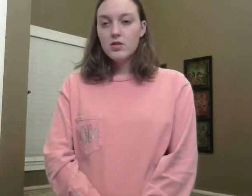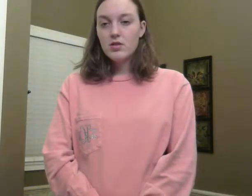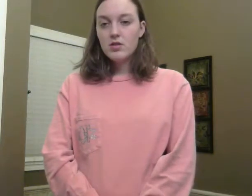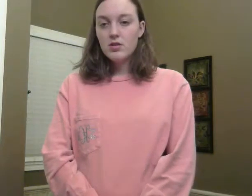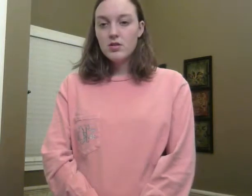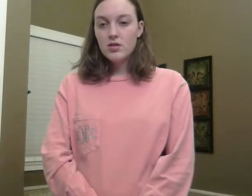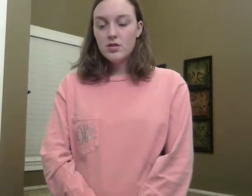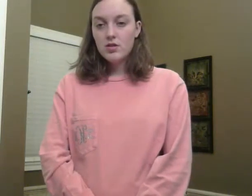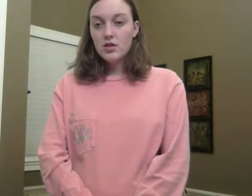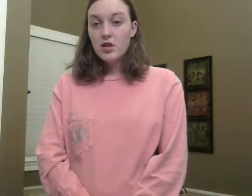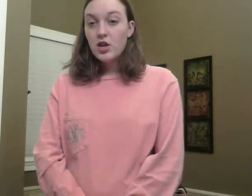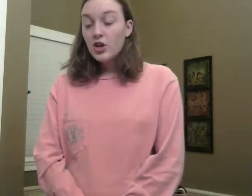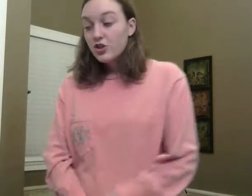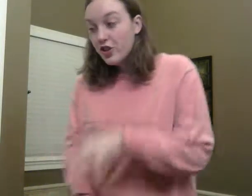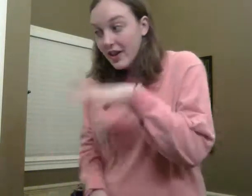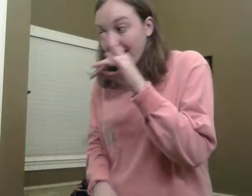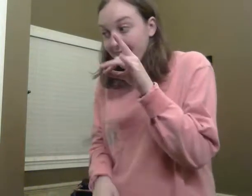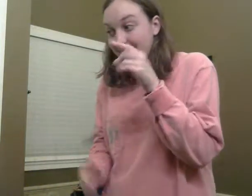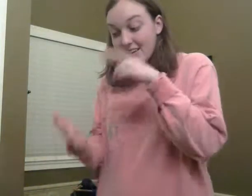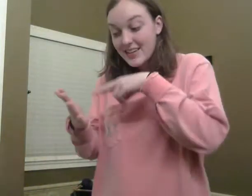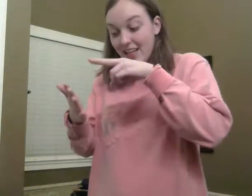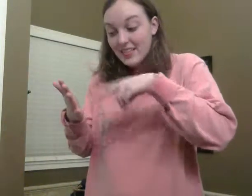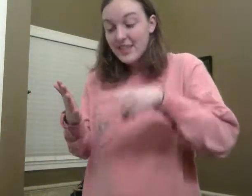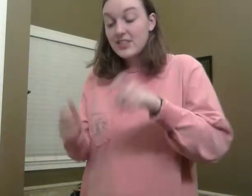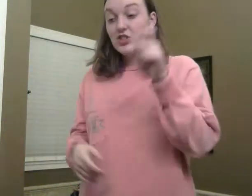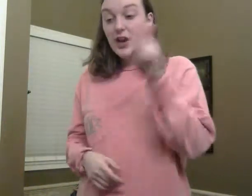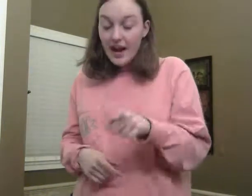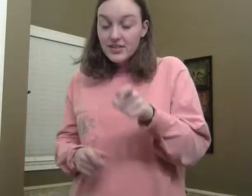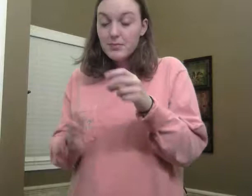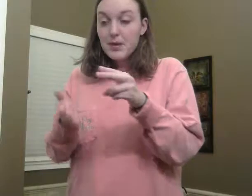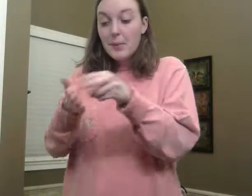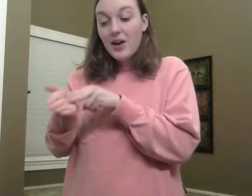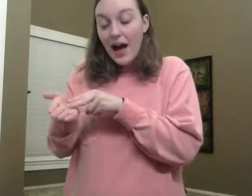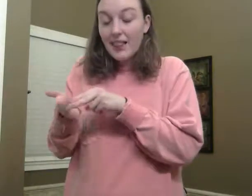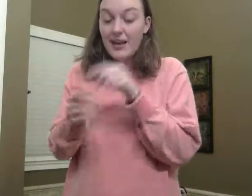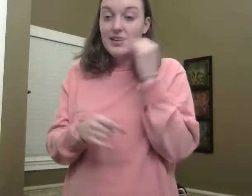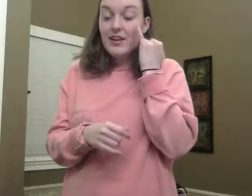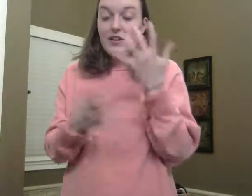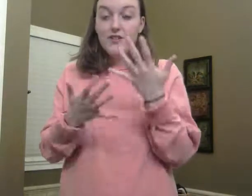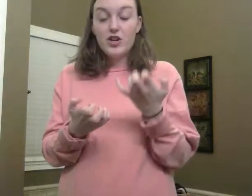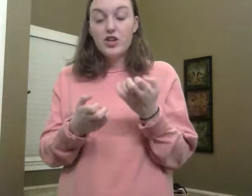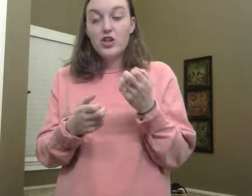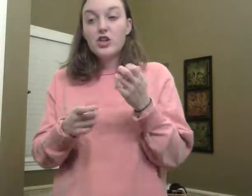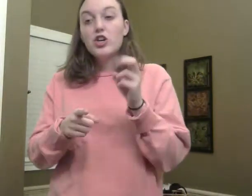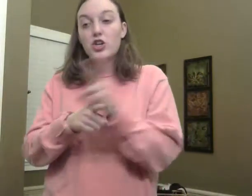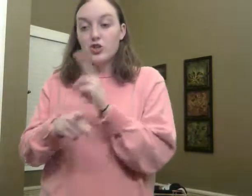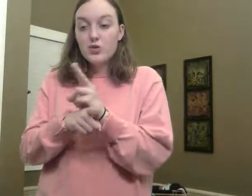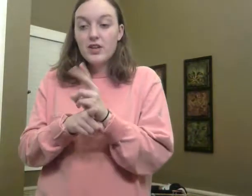You're going to find it in the text. You have to be able to highlight it to use it for an answer. What fact can you select to show